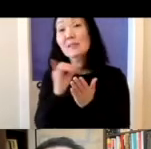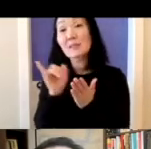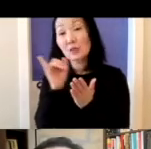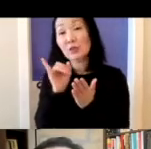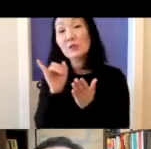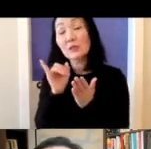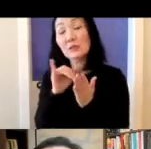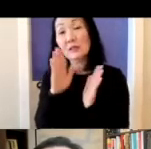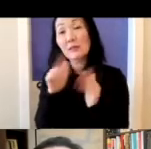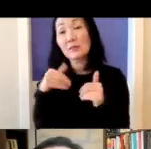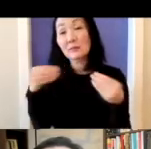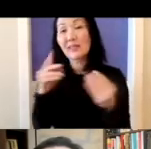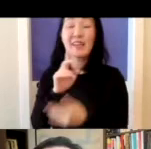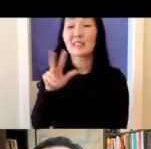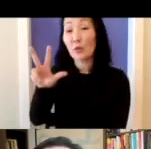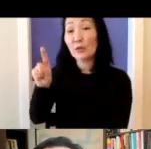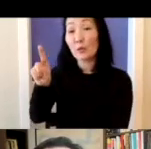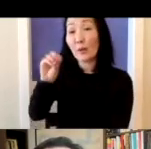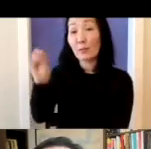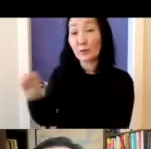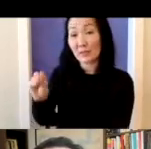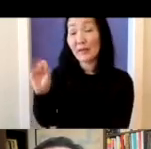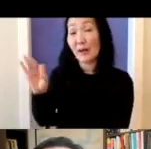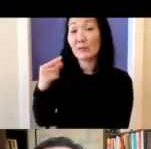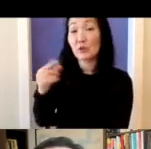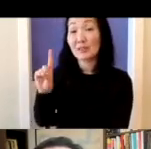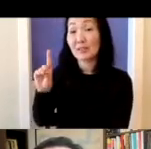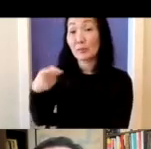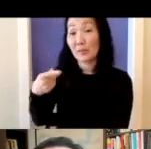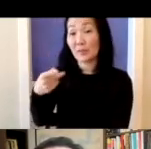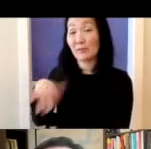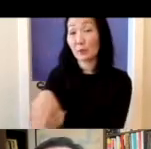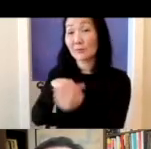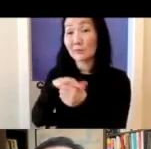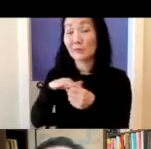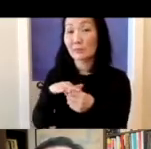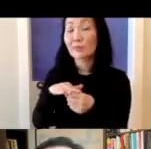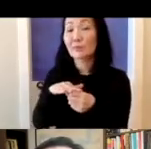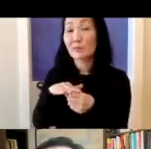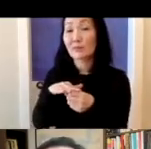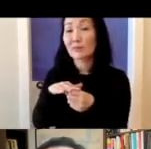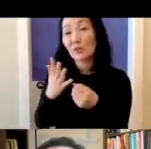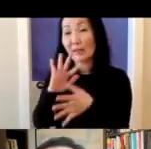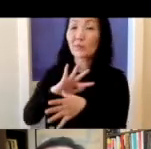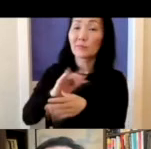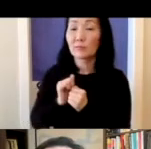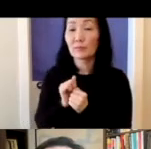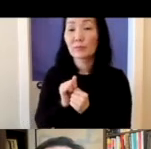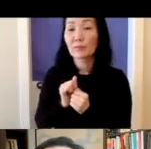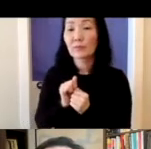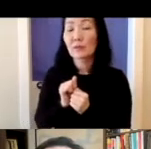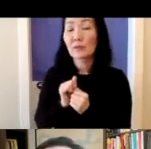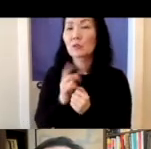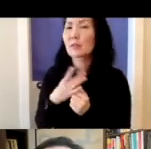estate makes up 31% of the GDP for the region. So I think that brings some pretty interesting